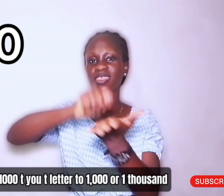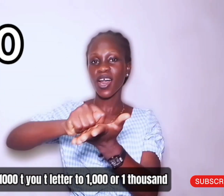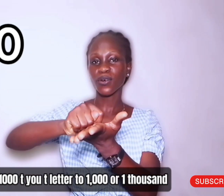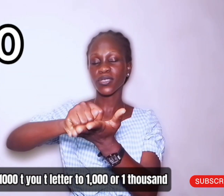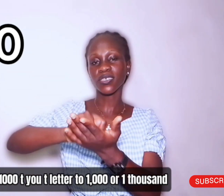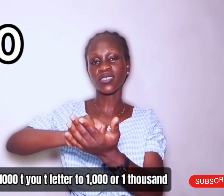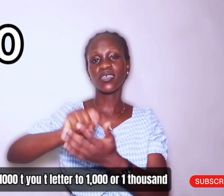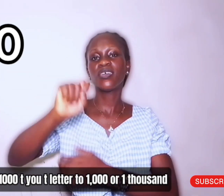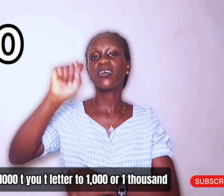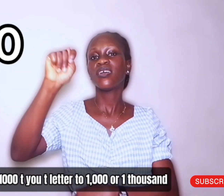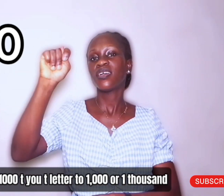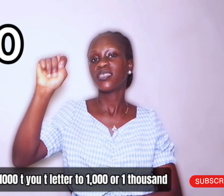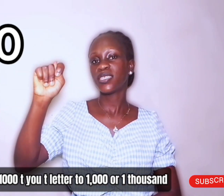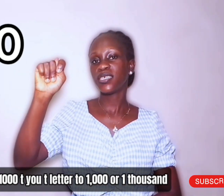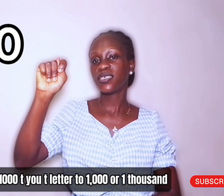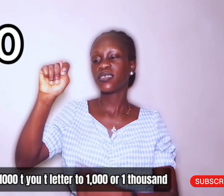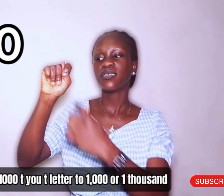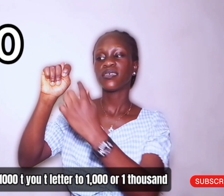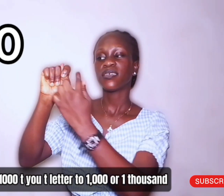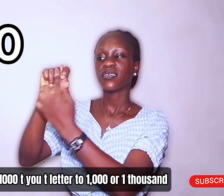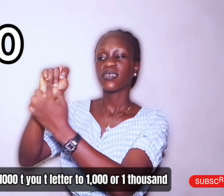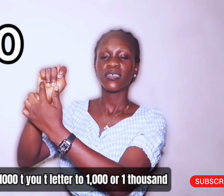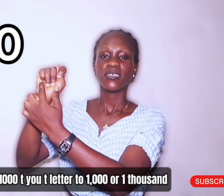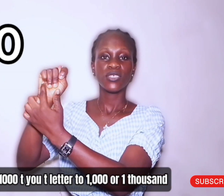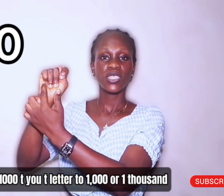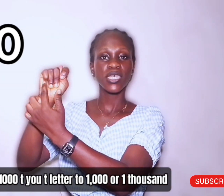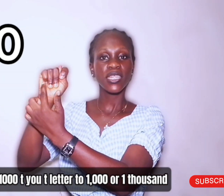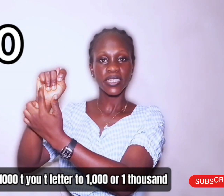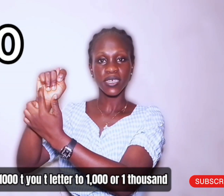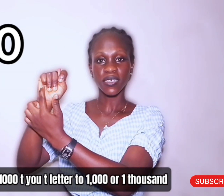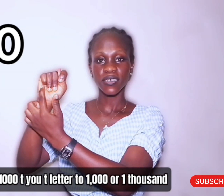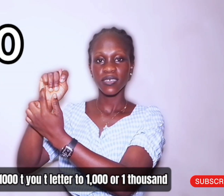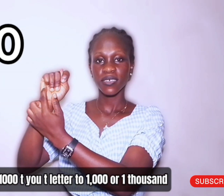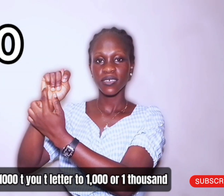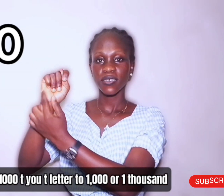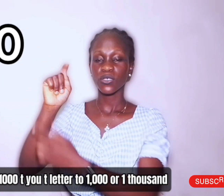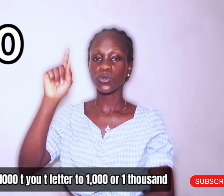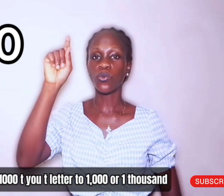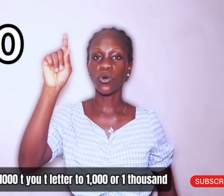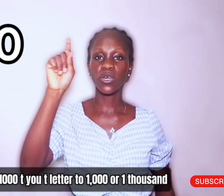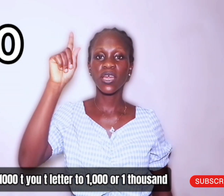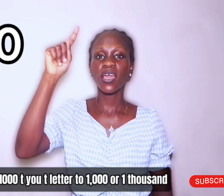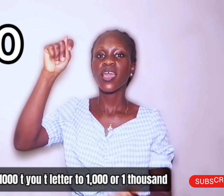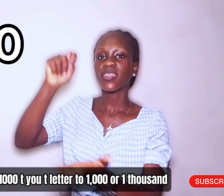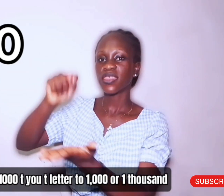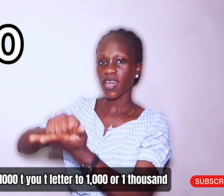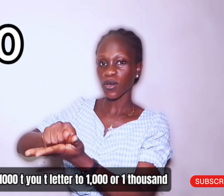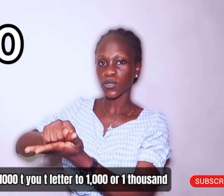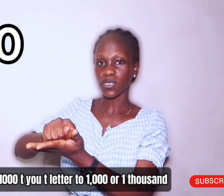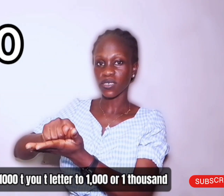1000. T, your T letter. So 1000 or